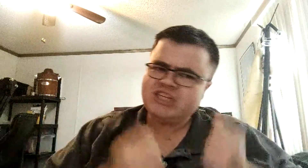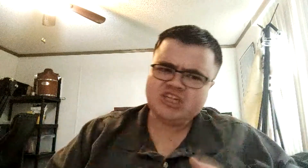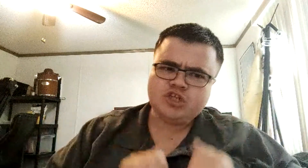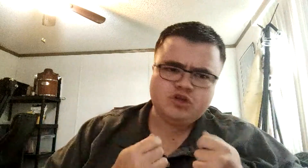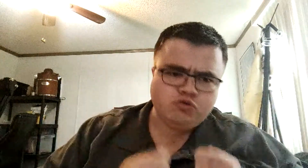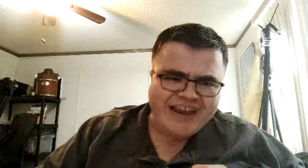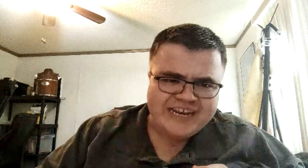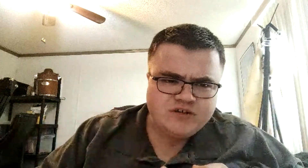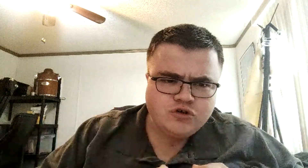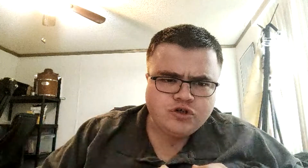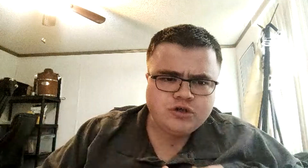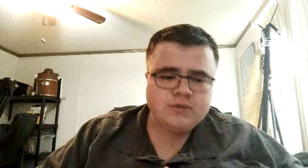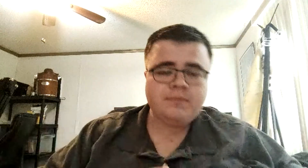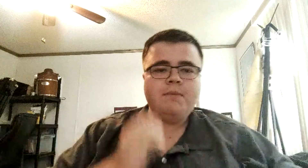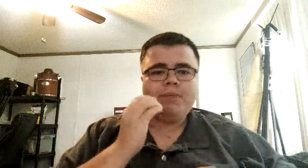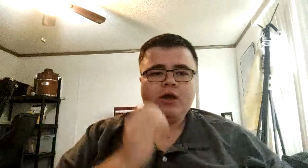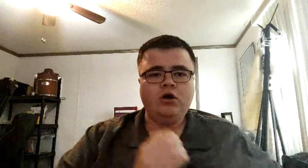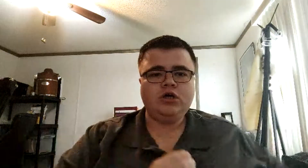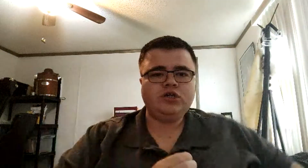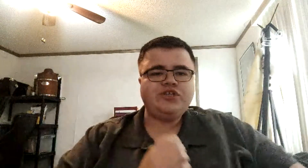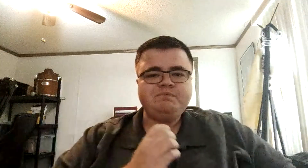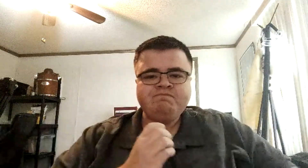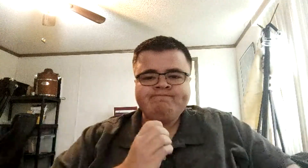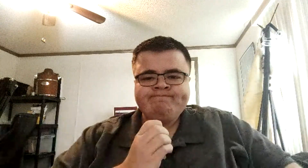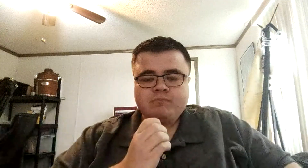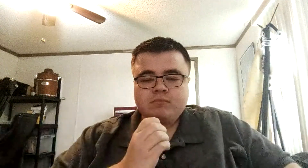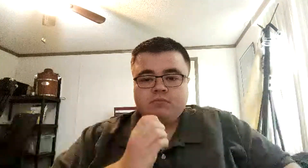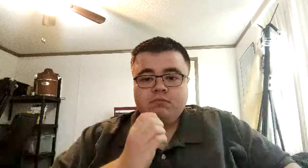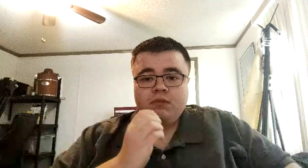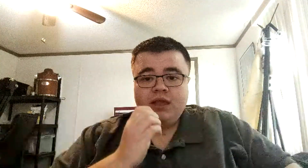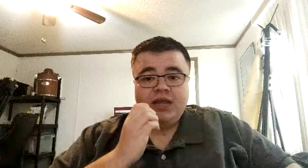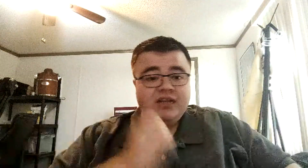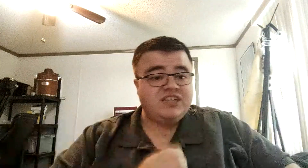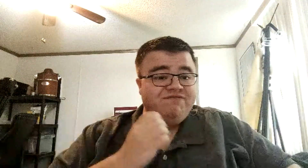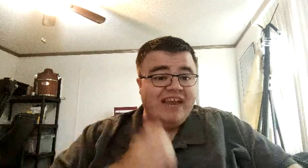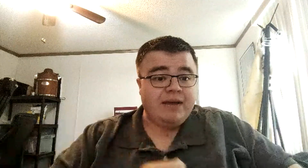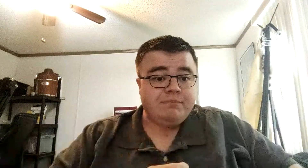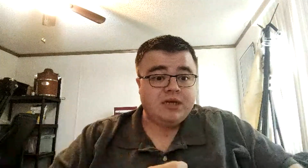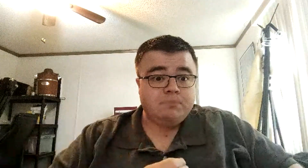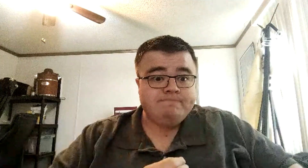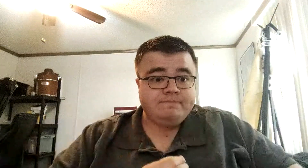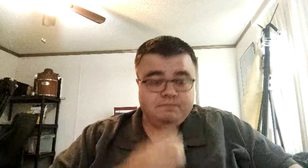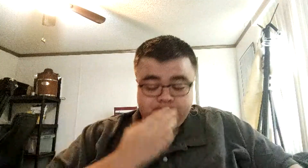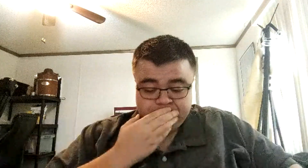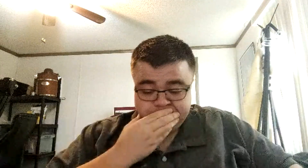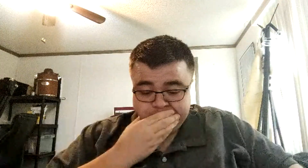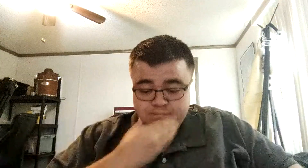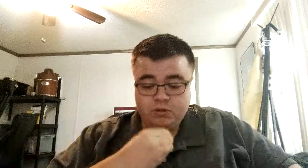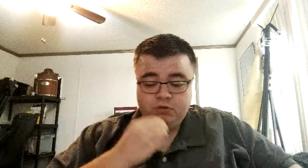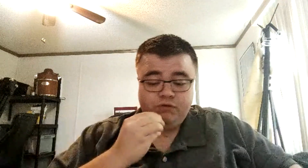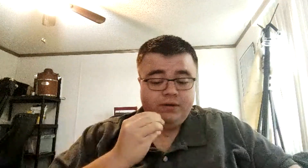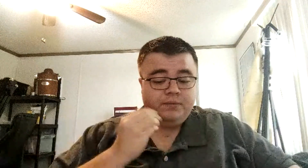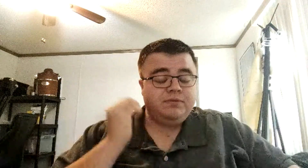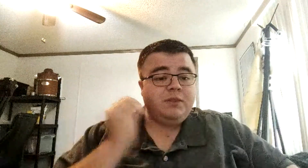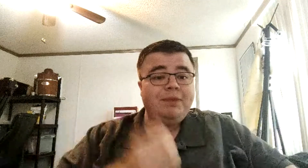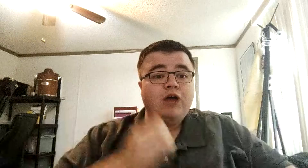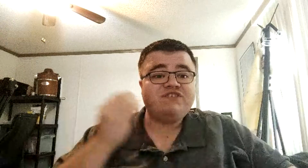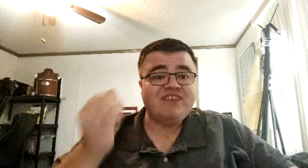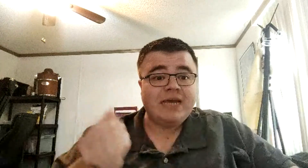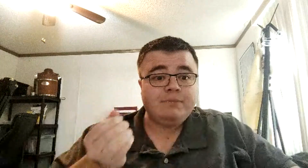is strange because in his family, the Bell's